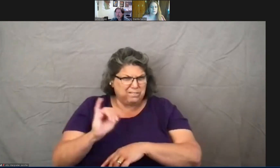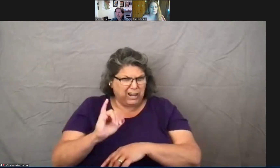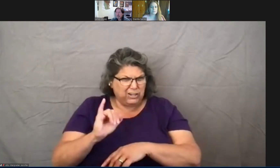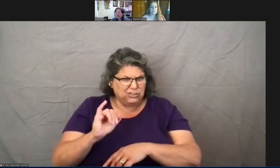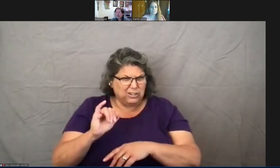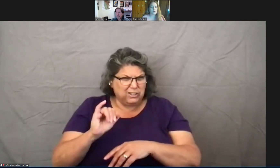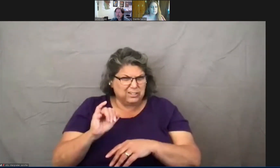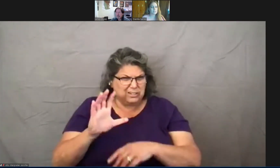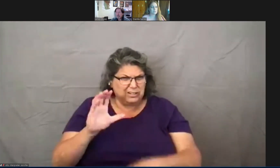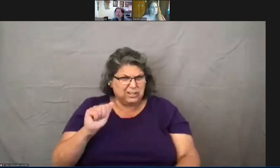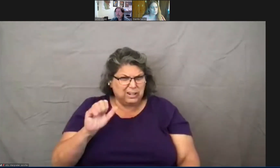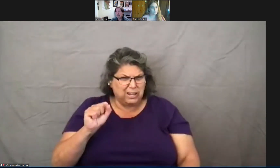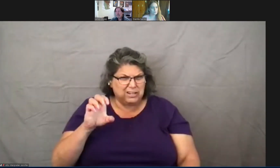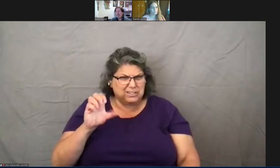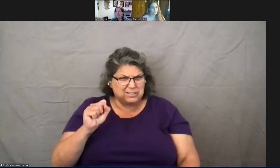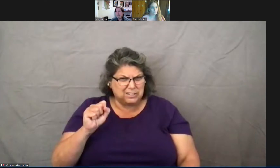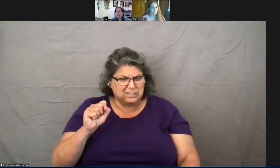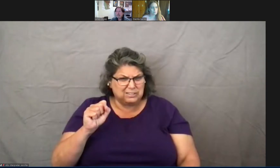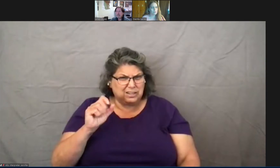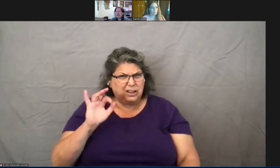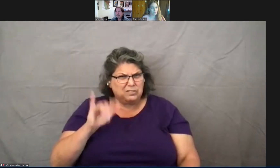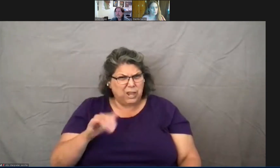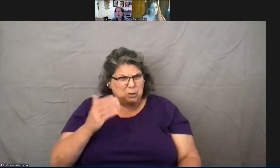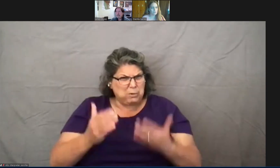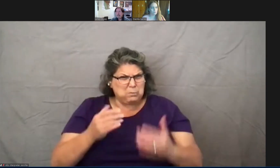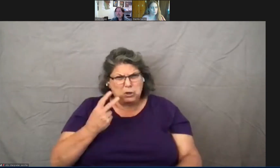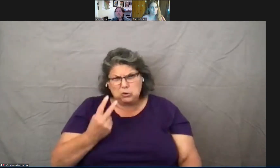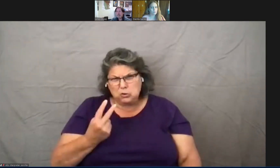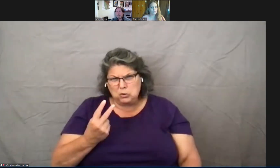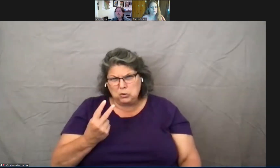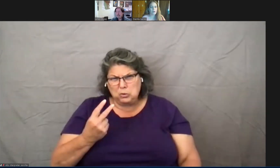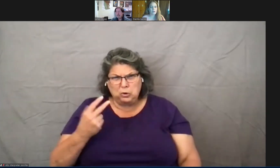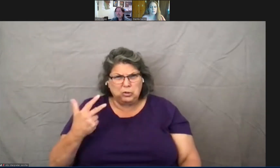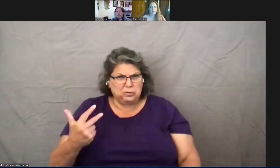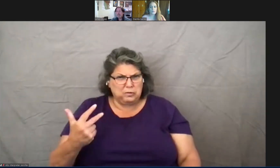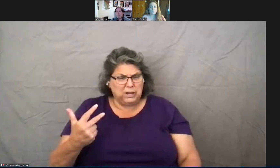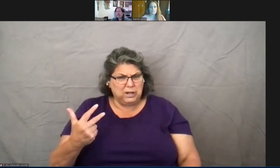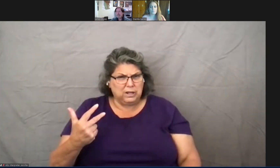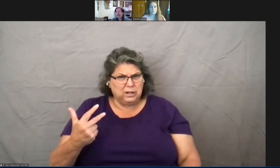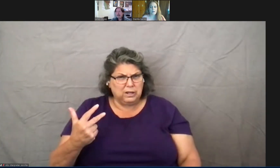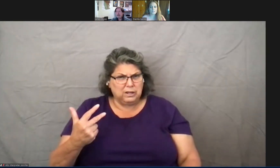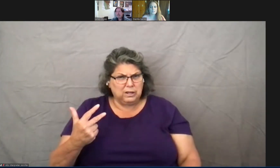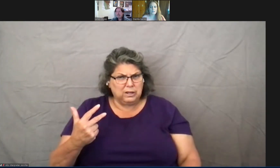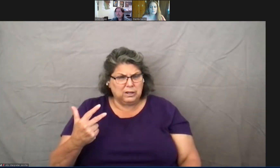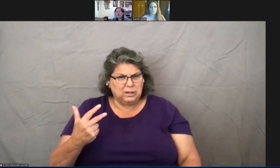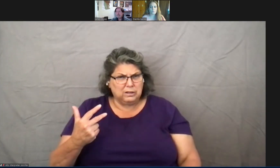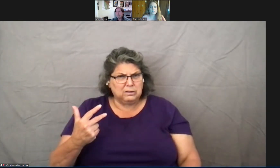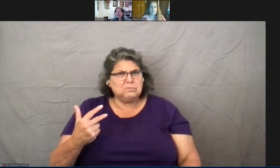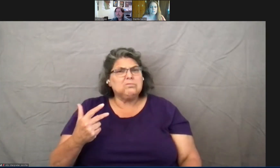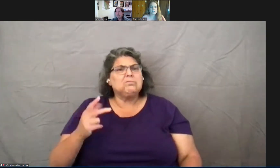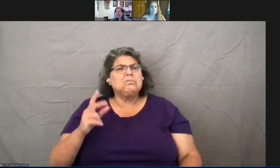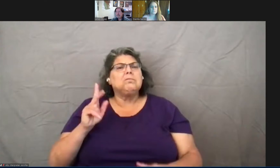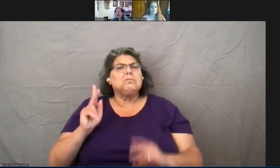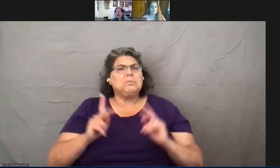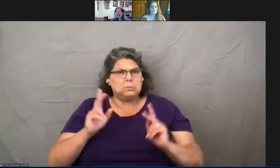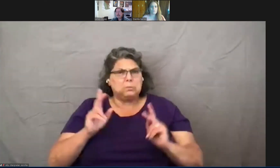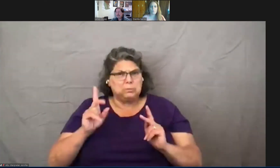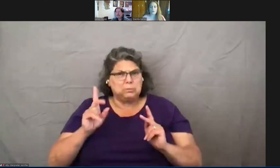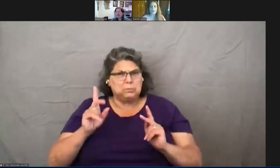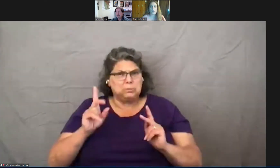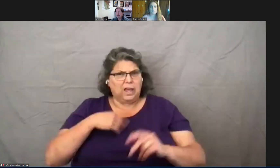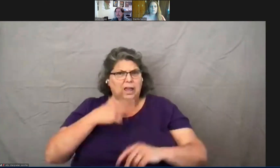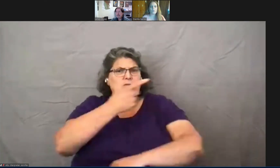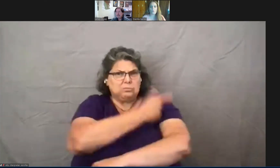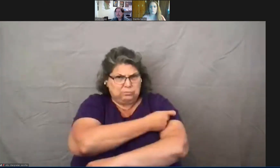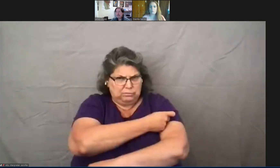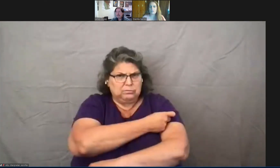Of that, possibly 2, maybe 3 were of the vaccinated were fatalities. And I know Right. 1